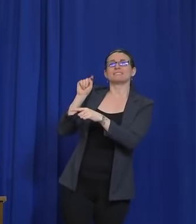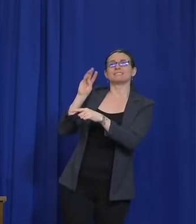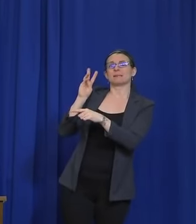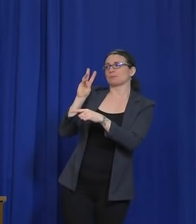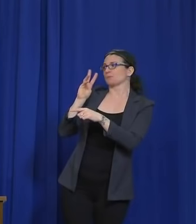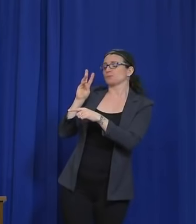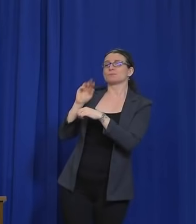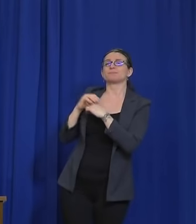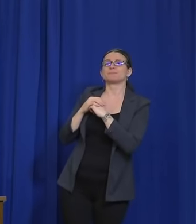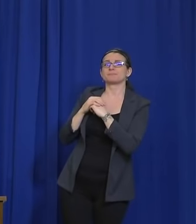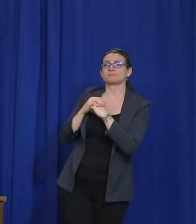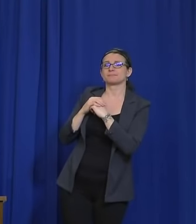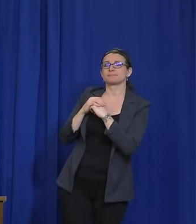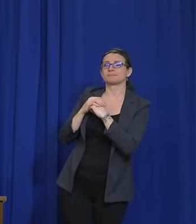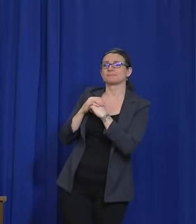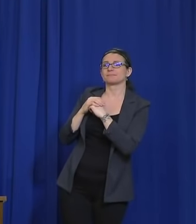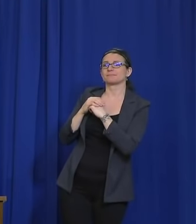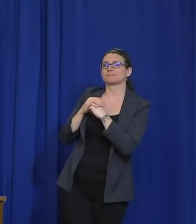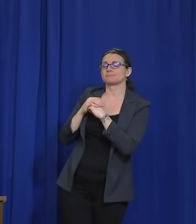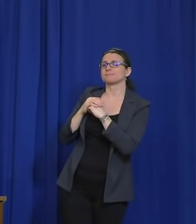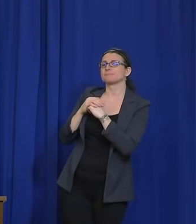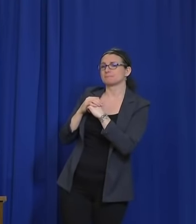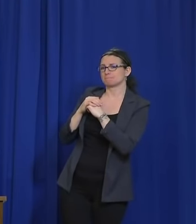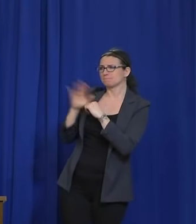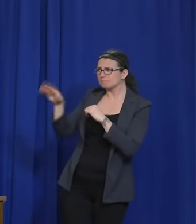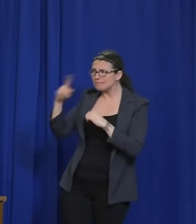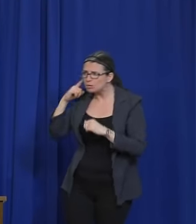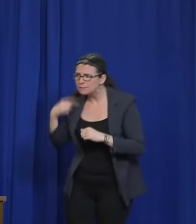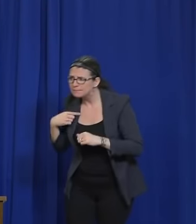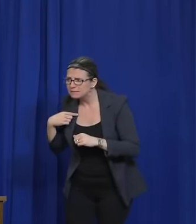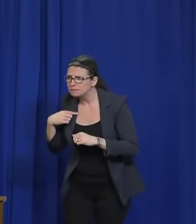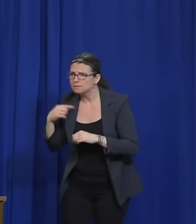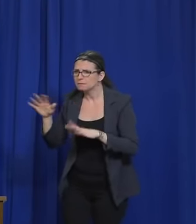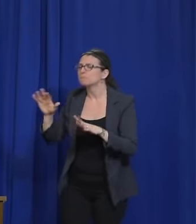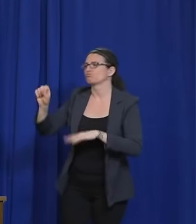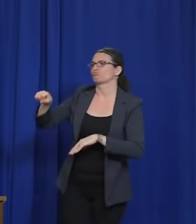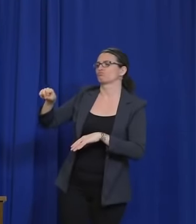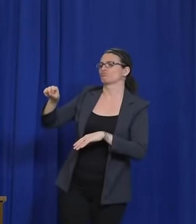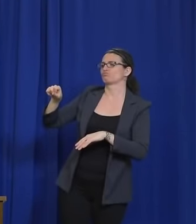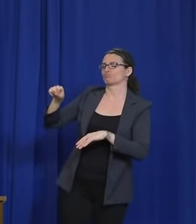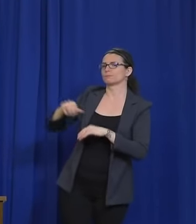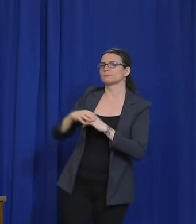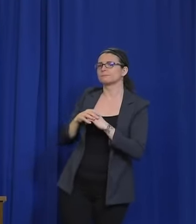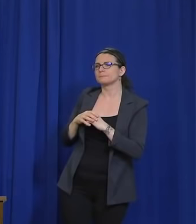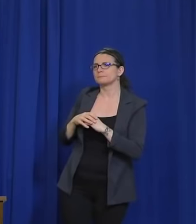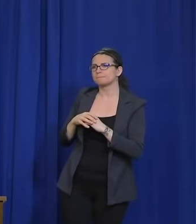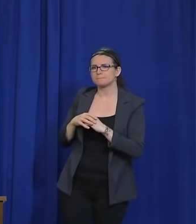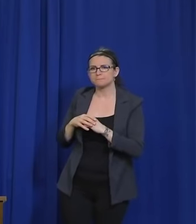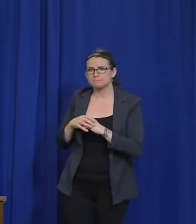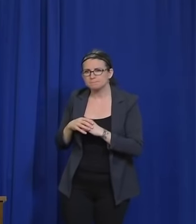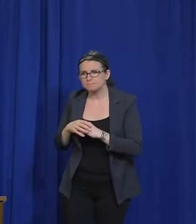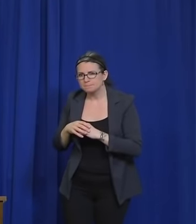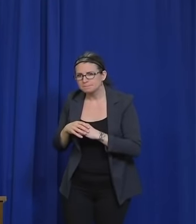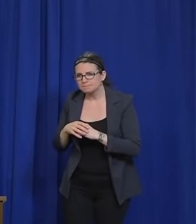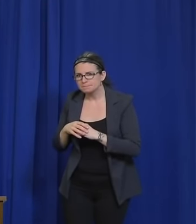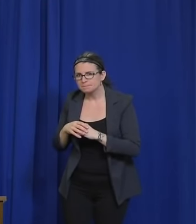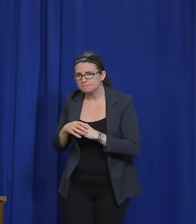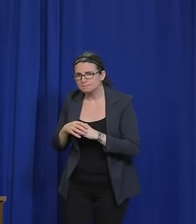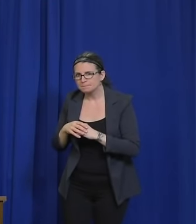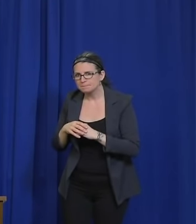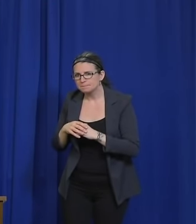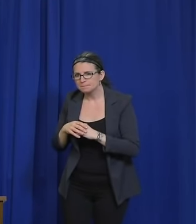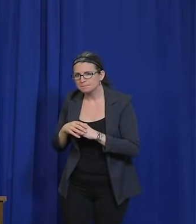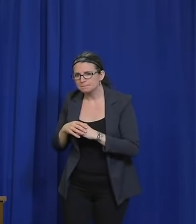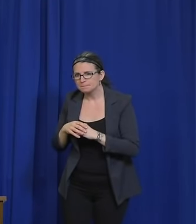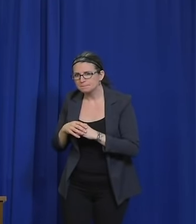Hi, good afternoon. I do. I hope that you can hear me. Yes. Thank you. In the discussion, I believe it will be directed to you,